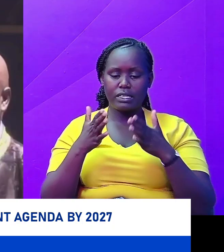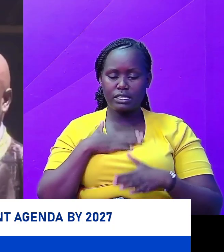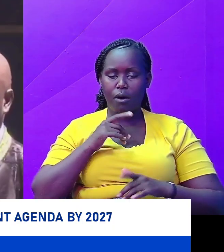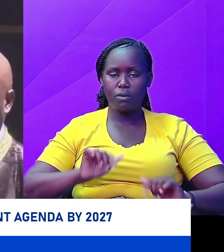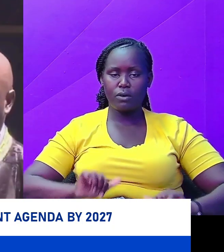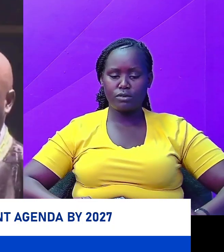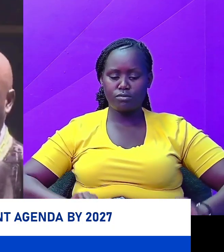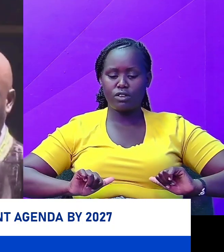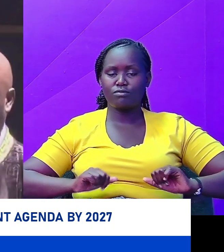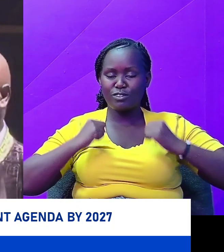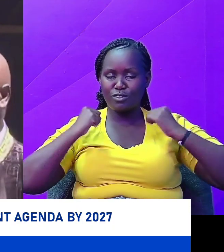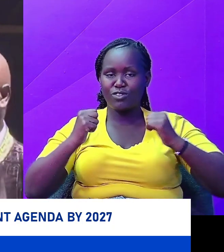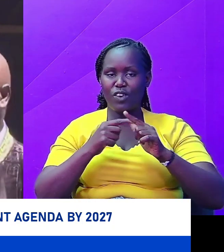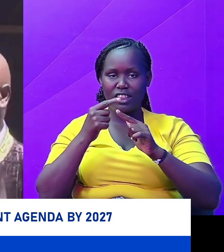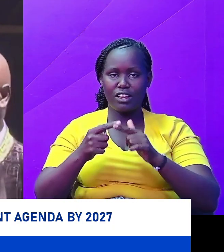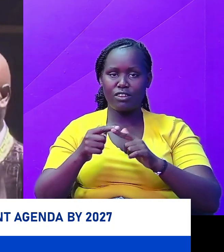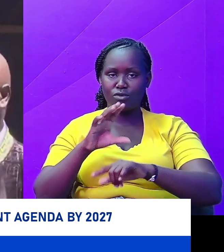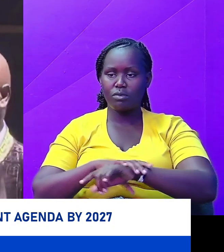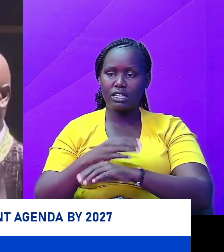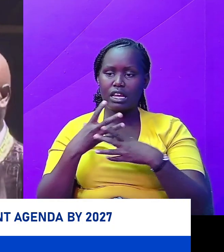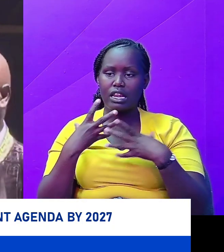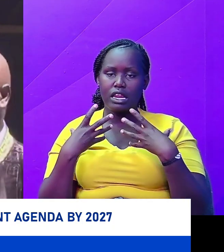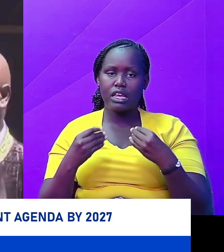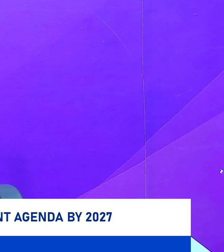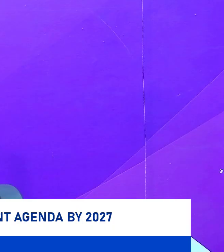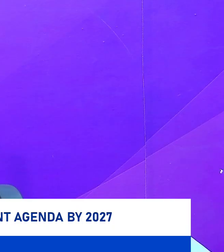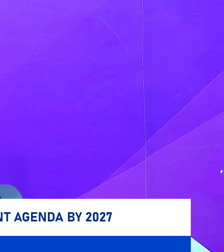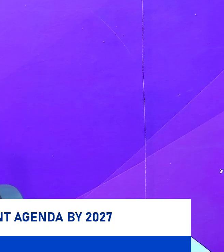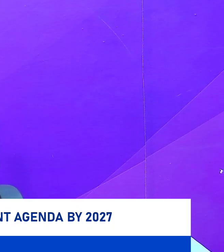going to be taken for granted.